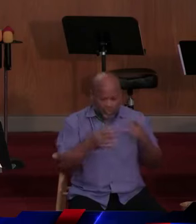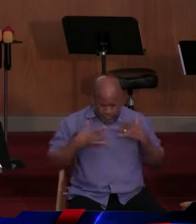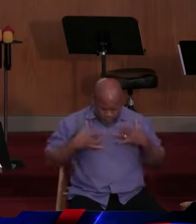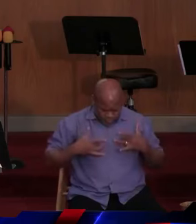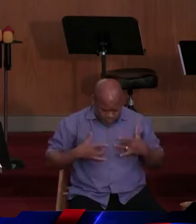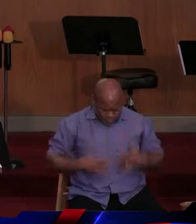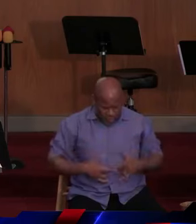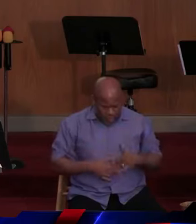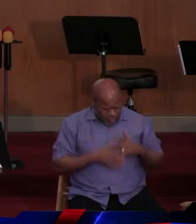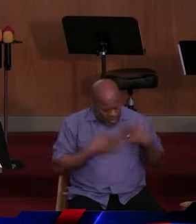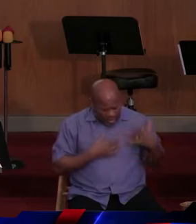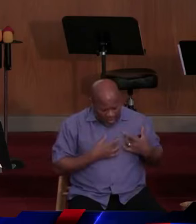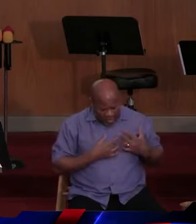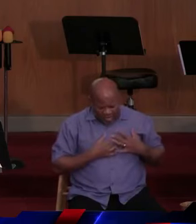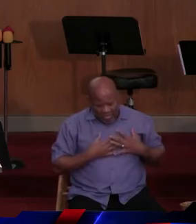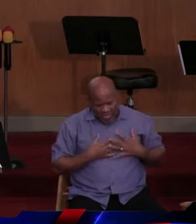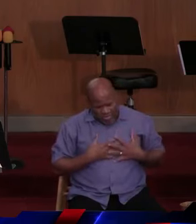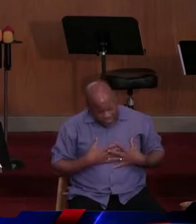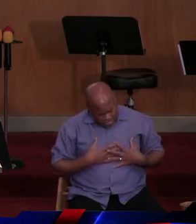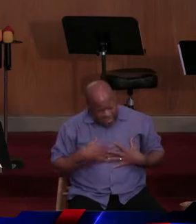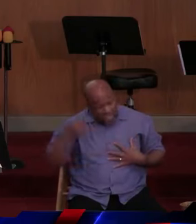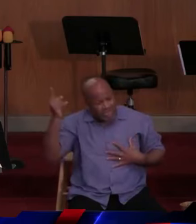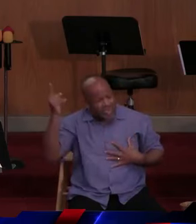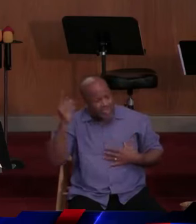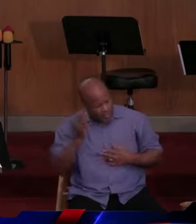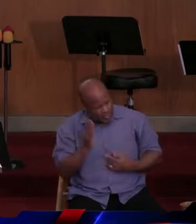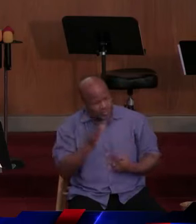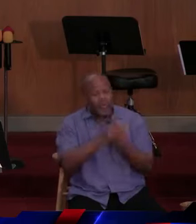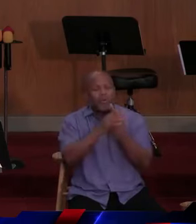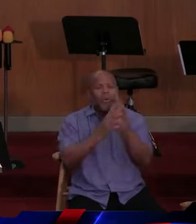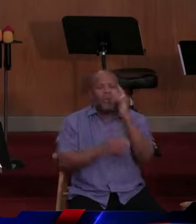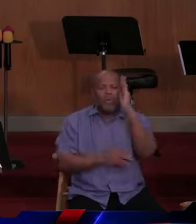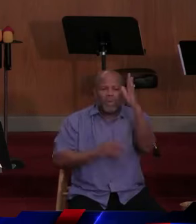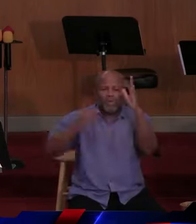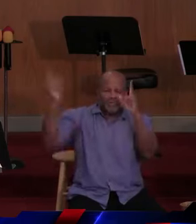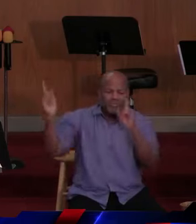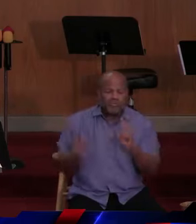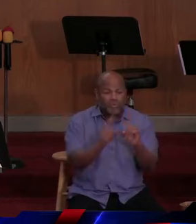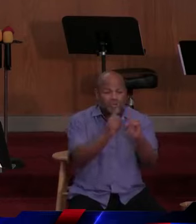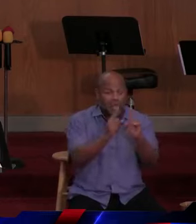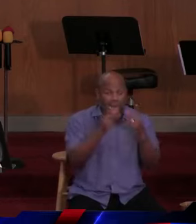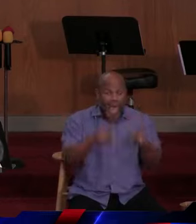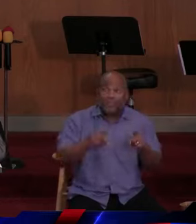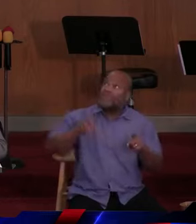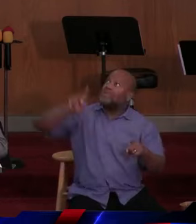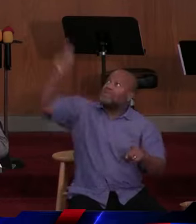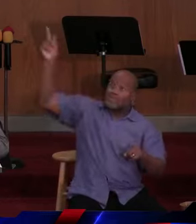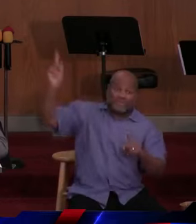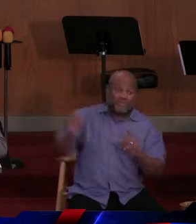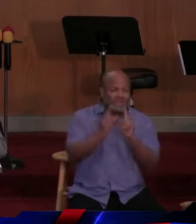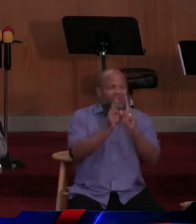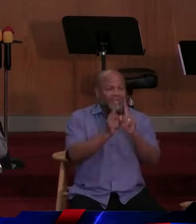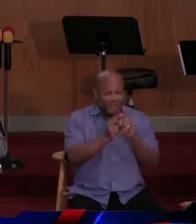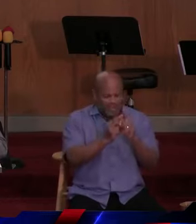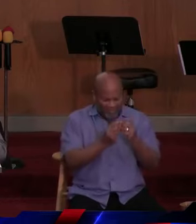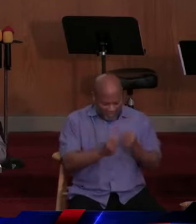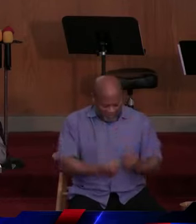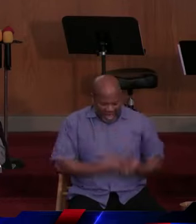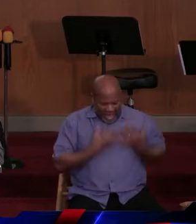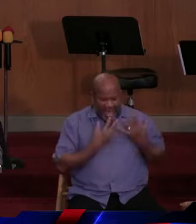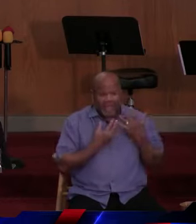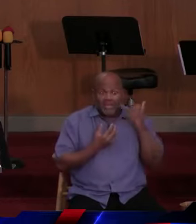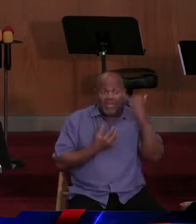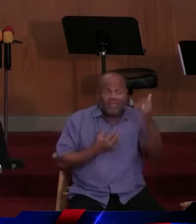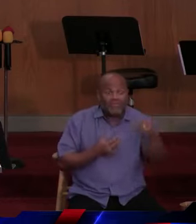he will show up. But as he shows up, if you open up, he will light you up.